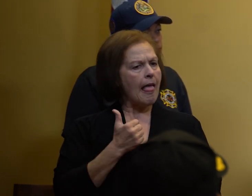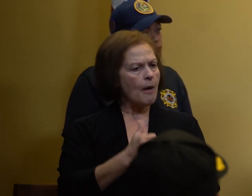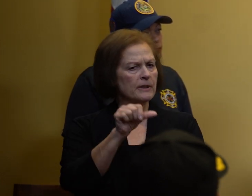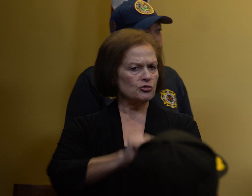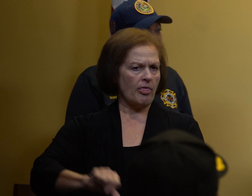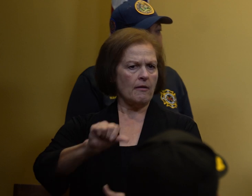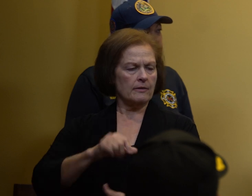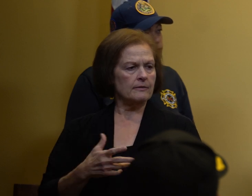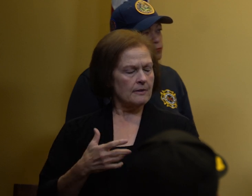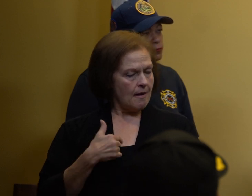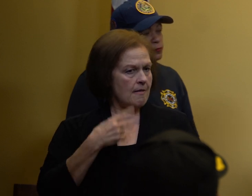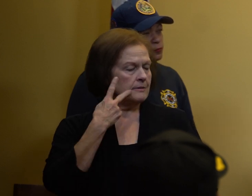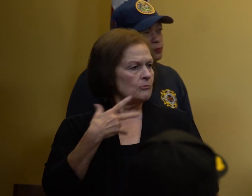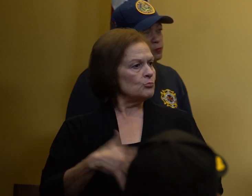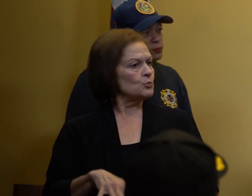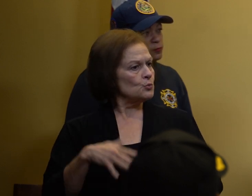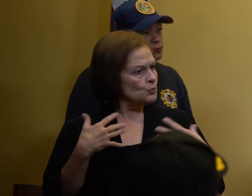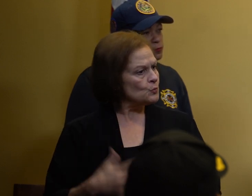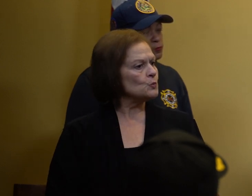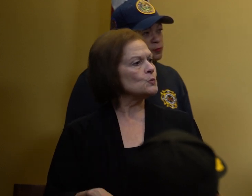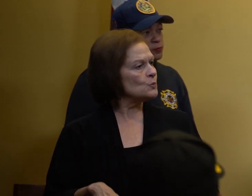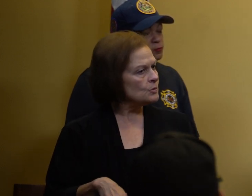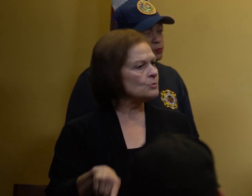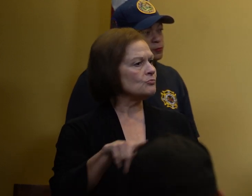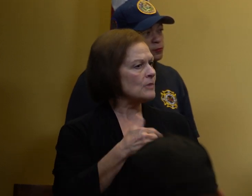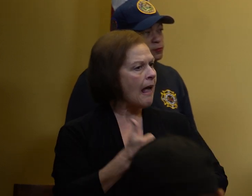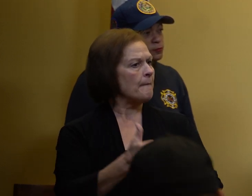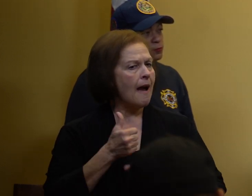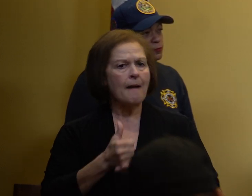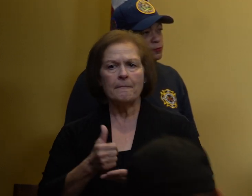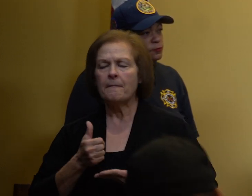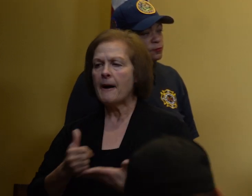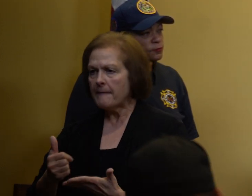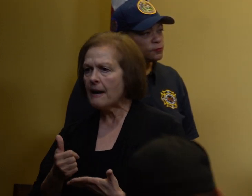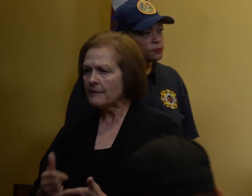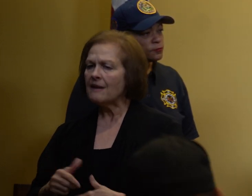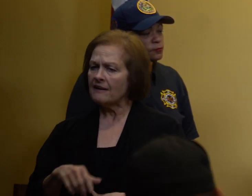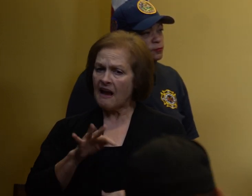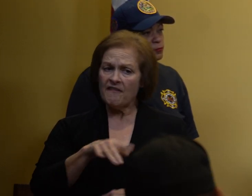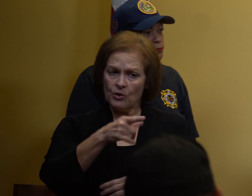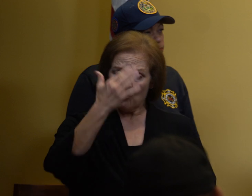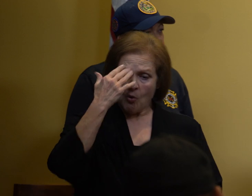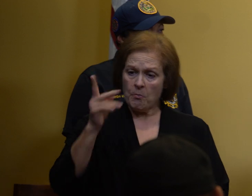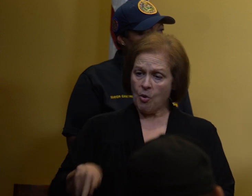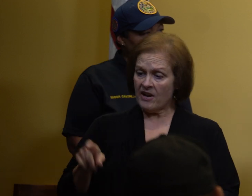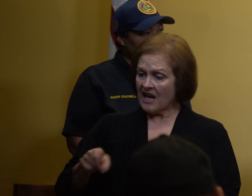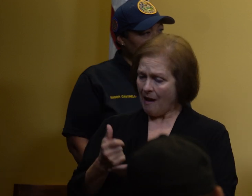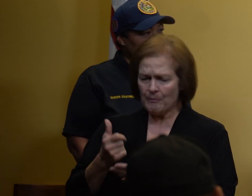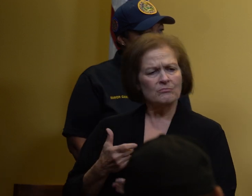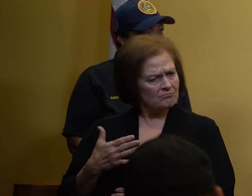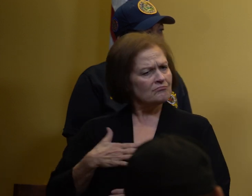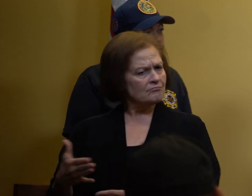the last couple of days in that regard, and I want to encourage everyone to recognize that there's someone you know who could need some assistance. I do want to thank